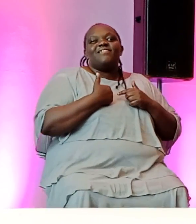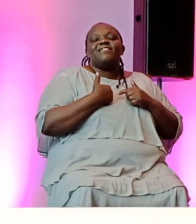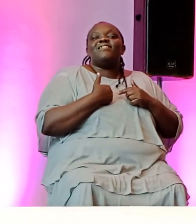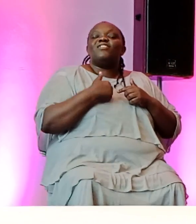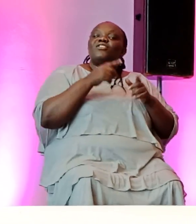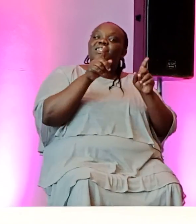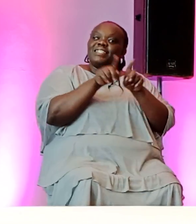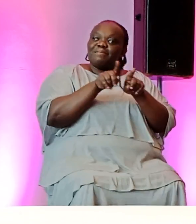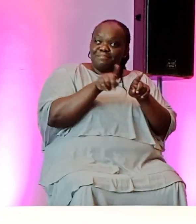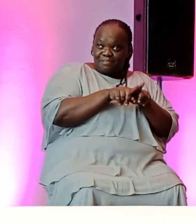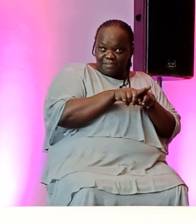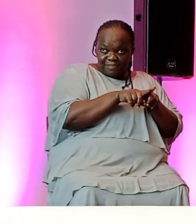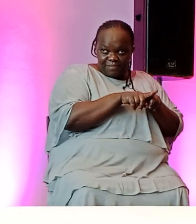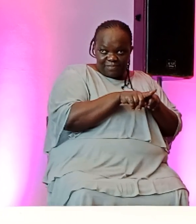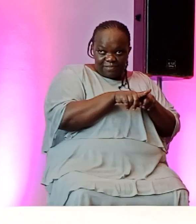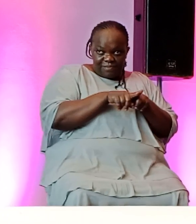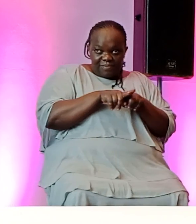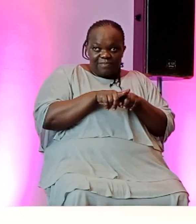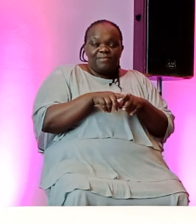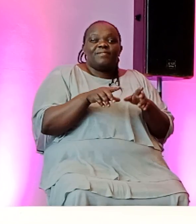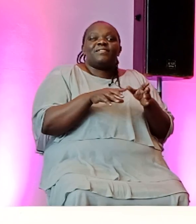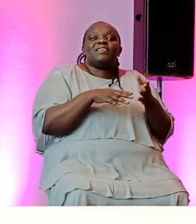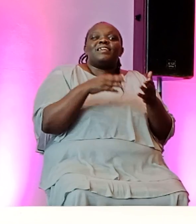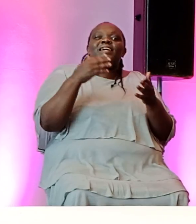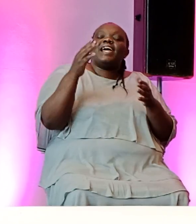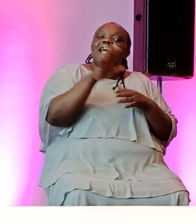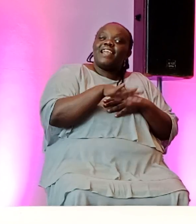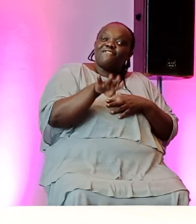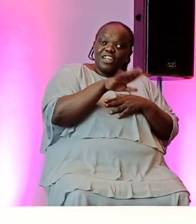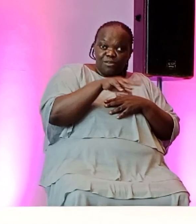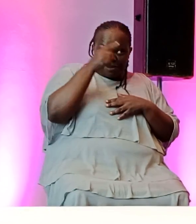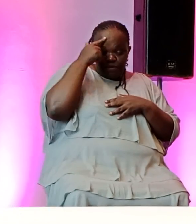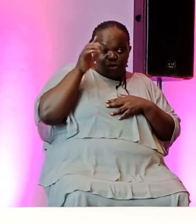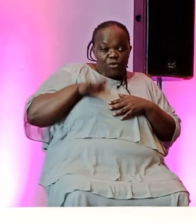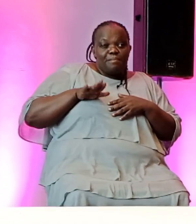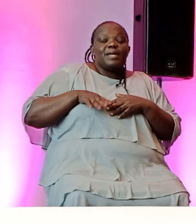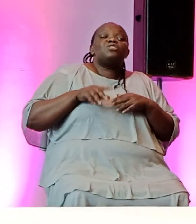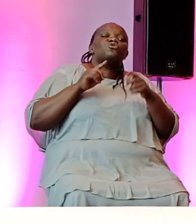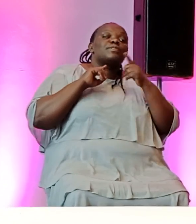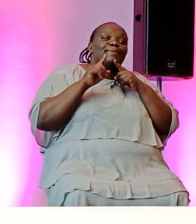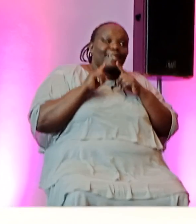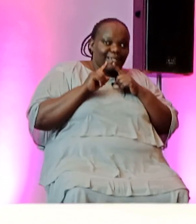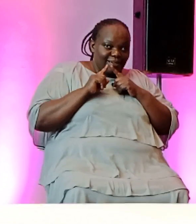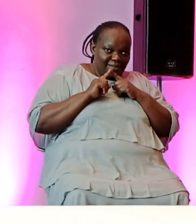We should also facilitate environment for women to speak.